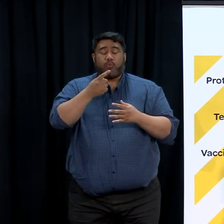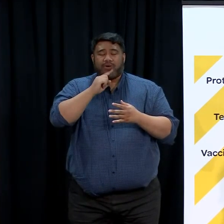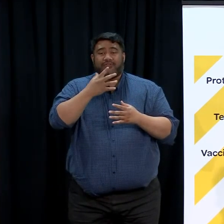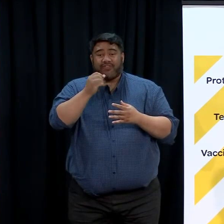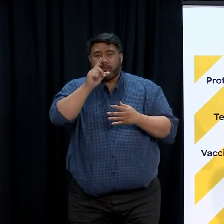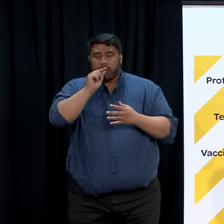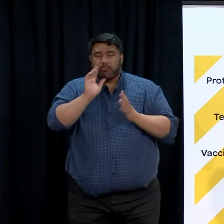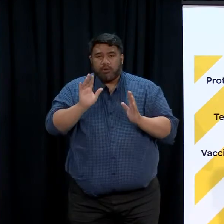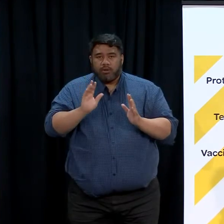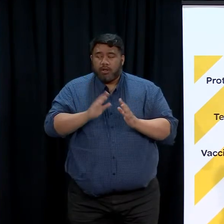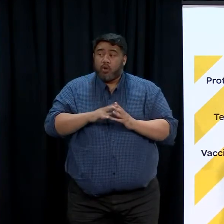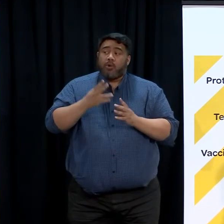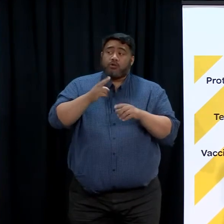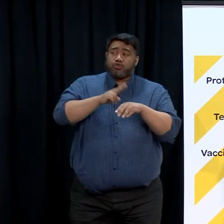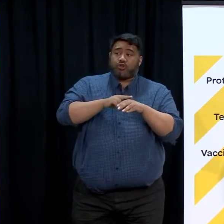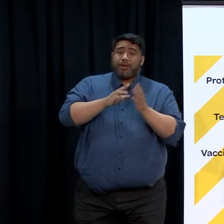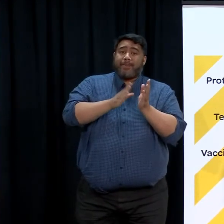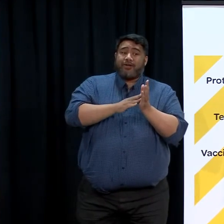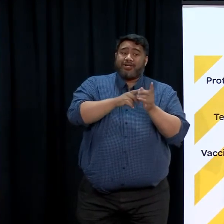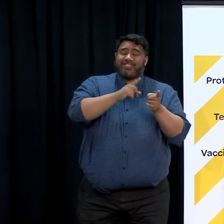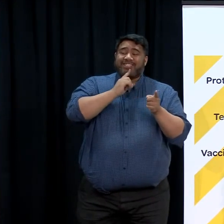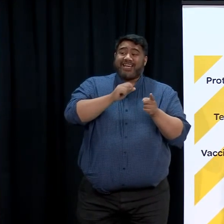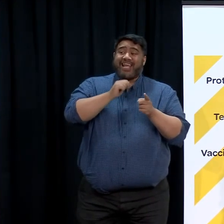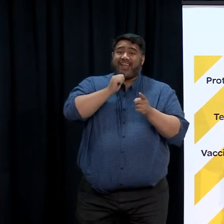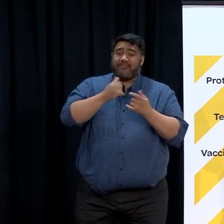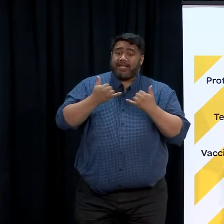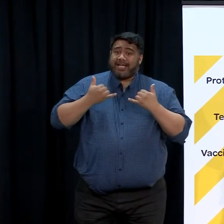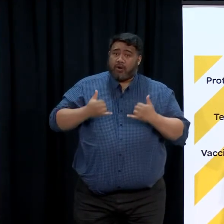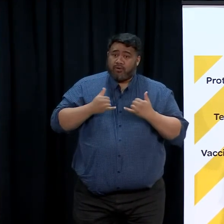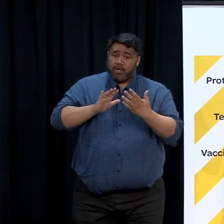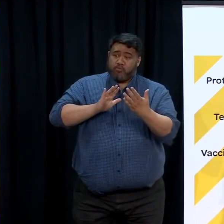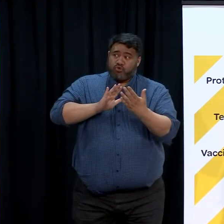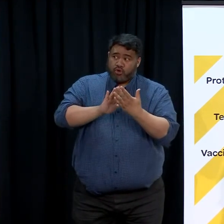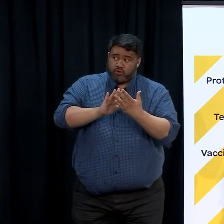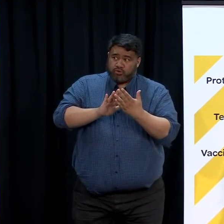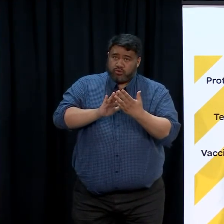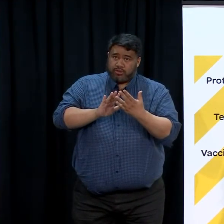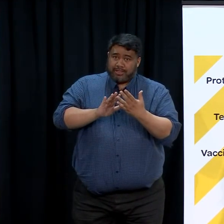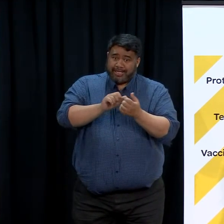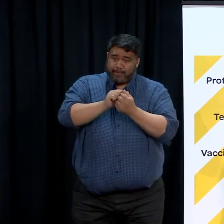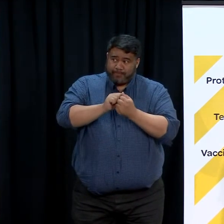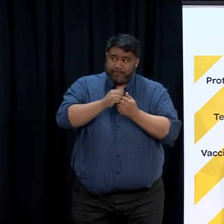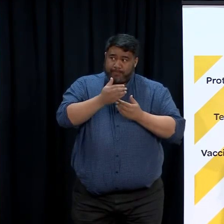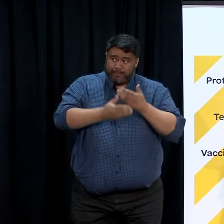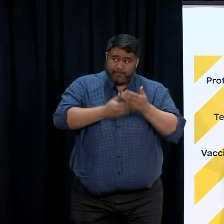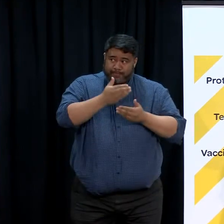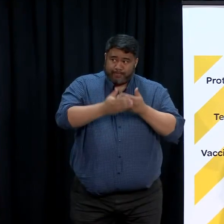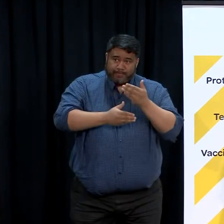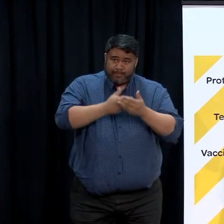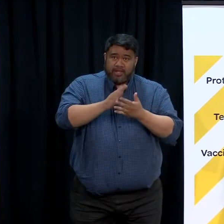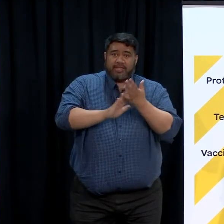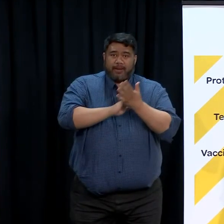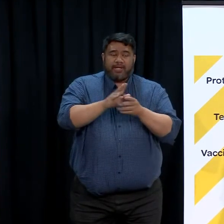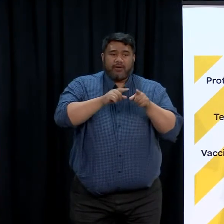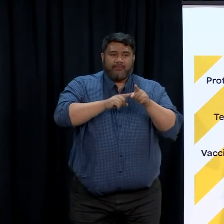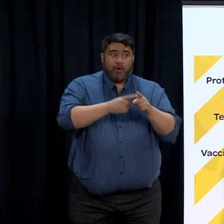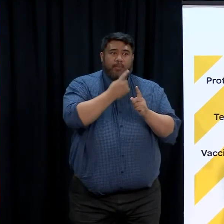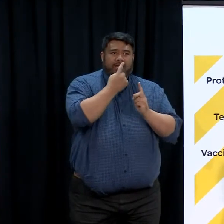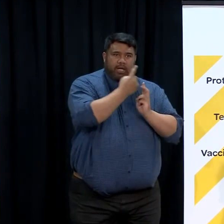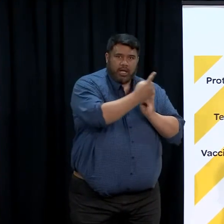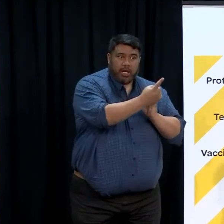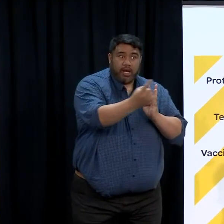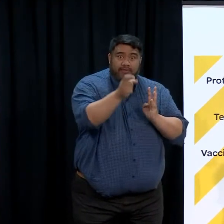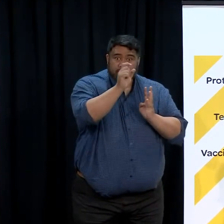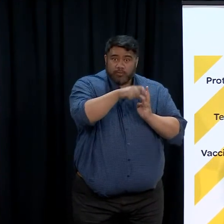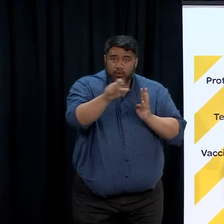kept the current approach, then the system with that quite intensive follow-up of every case and contact, that would put